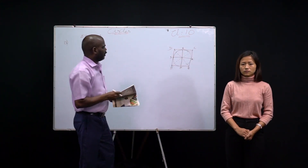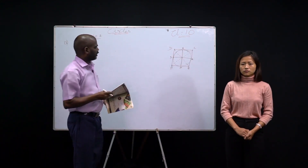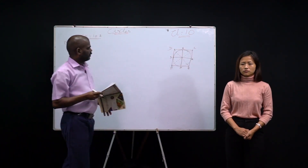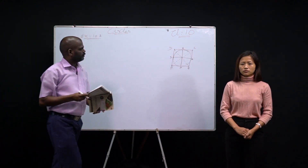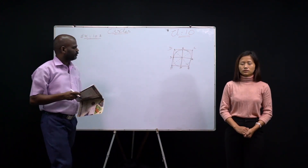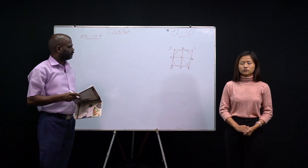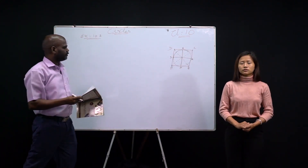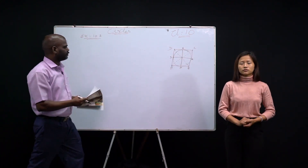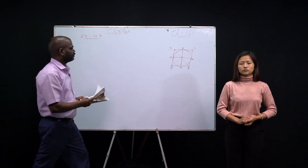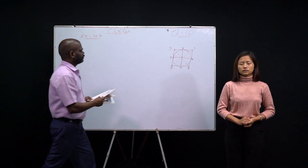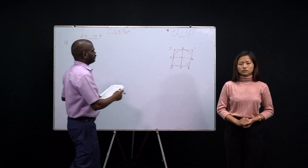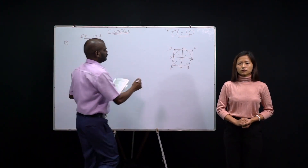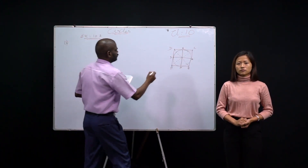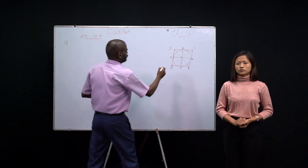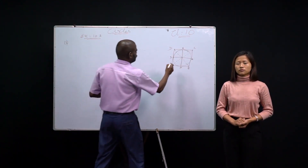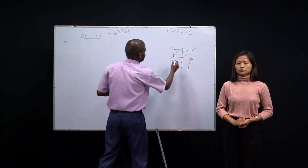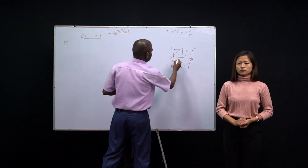Okay.